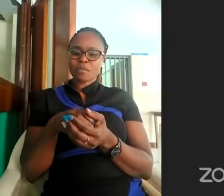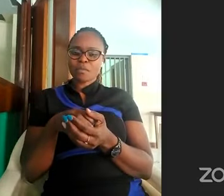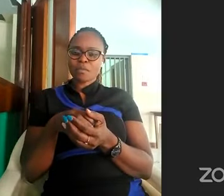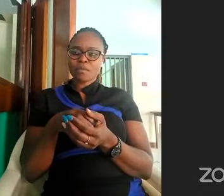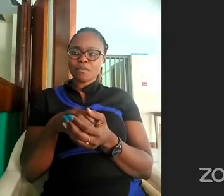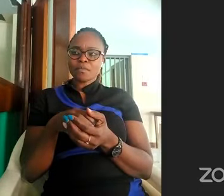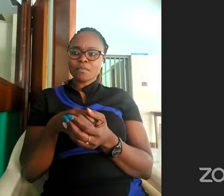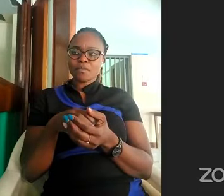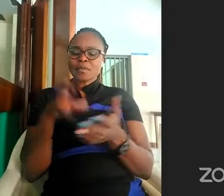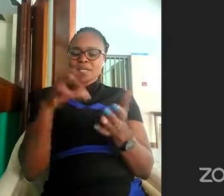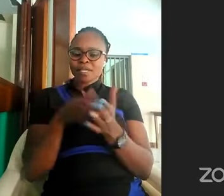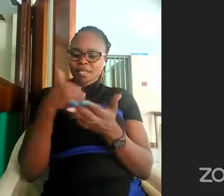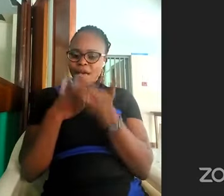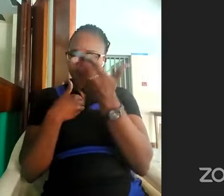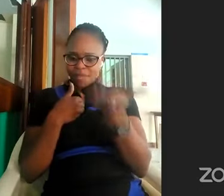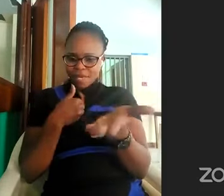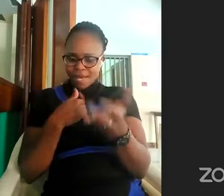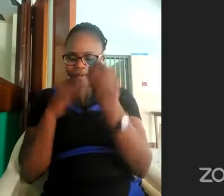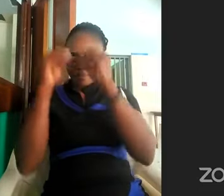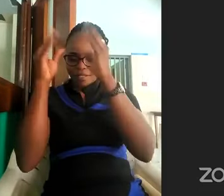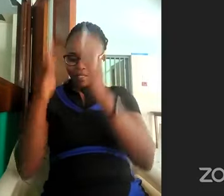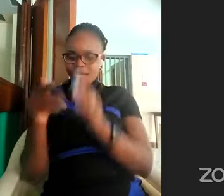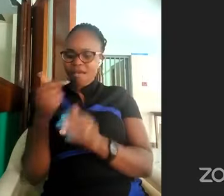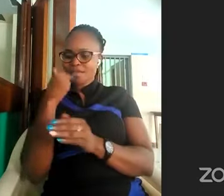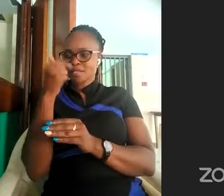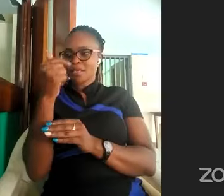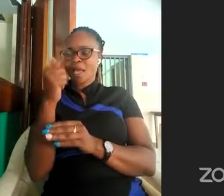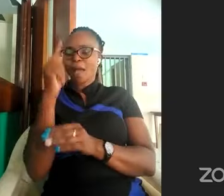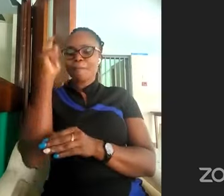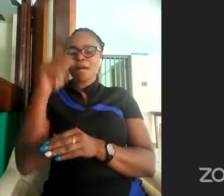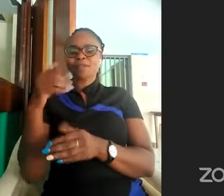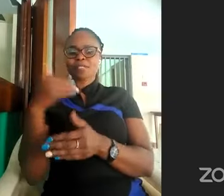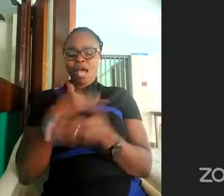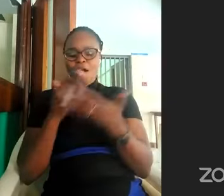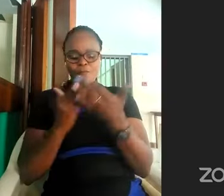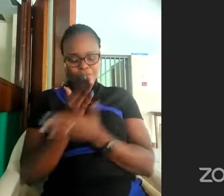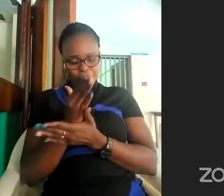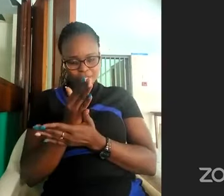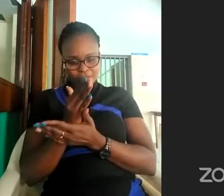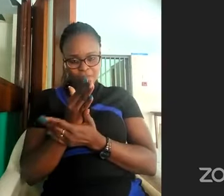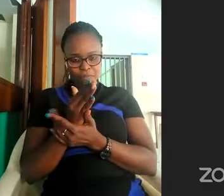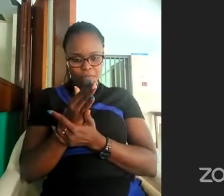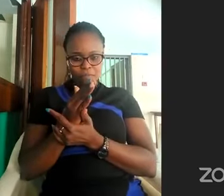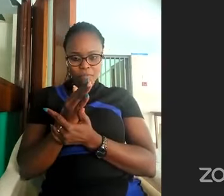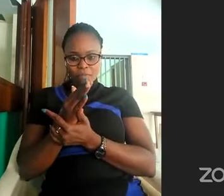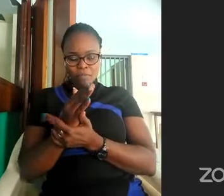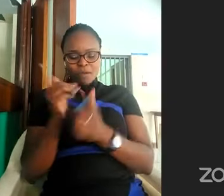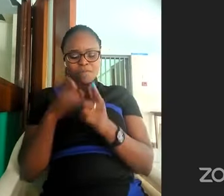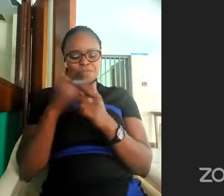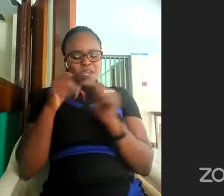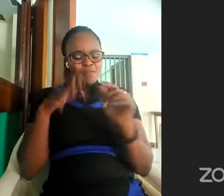needs wanasema tu, oh, haki ya mtoto ipatikane, haki ya mtoto ipatikane. So ilinitia nguvu kuingia katika kituo cha